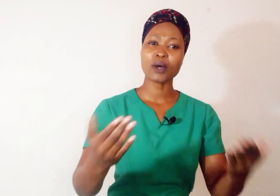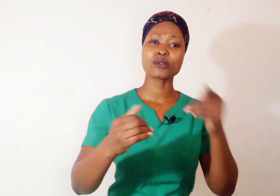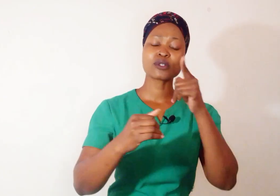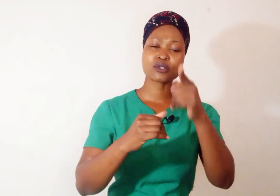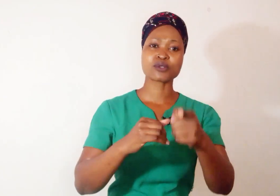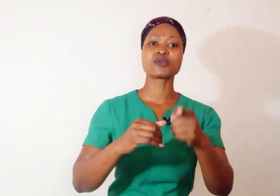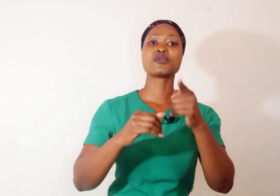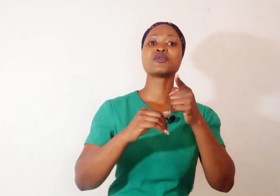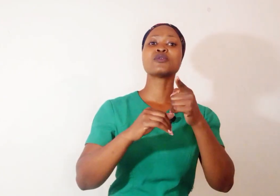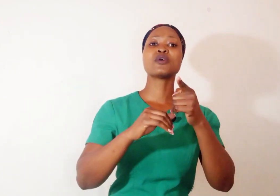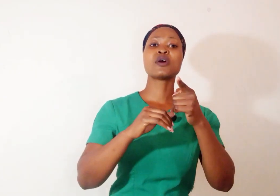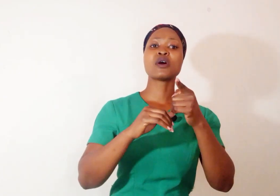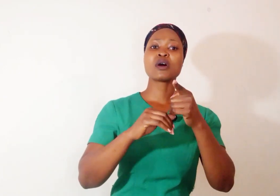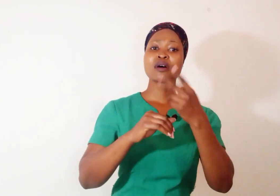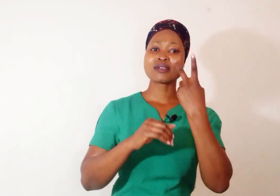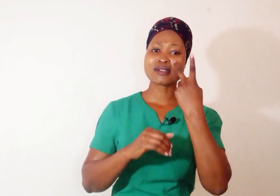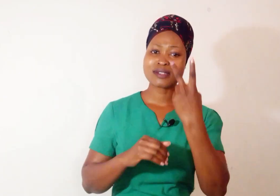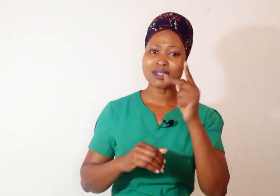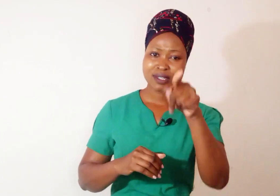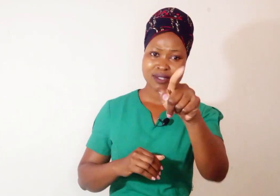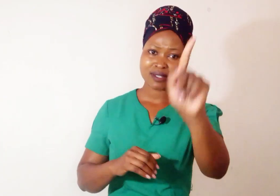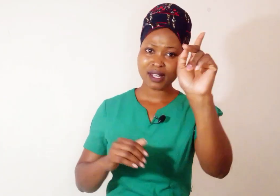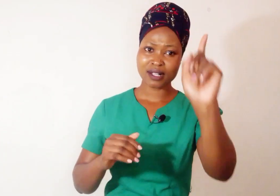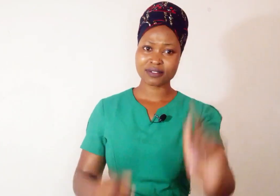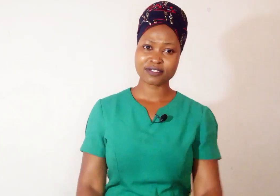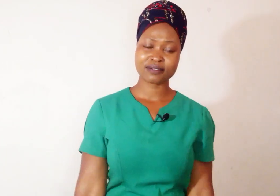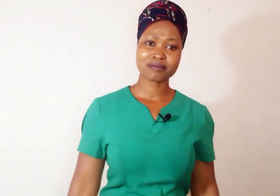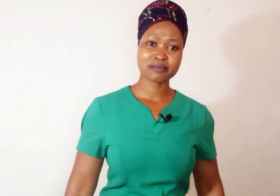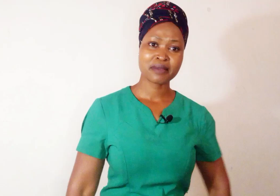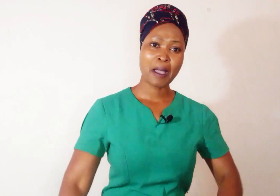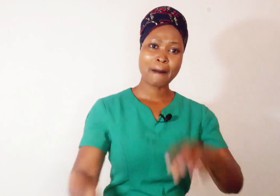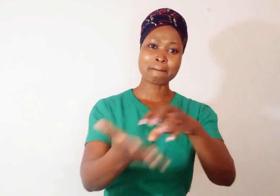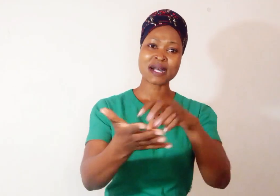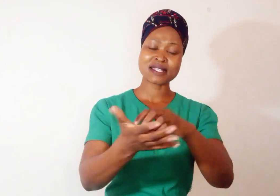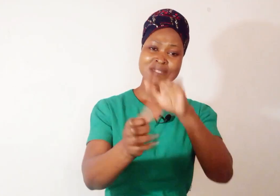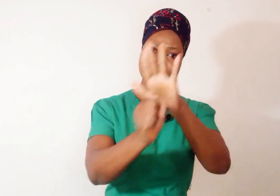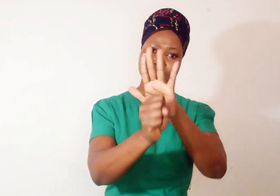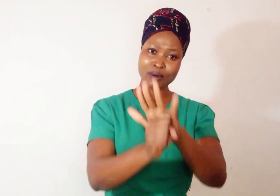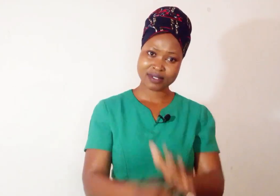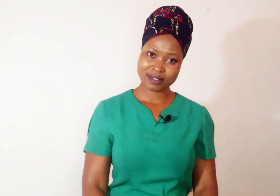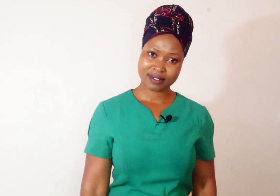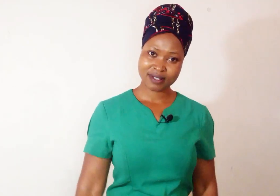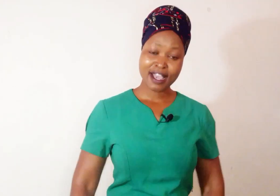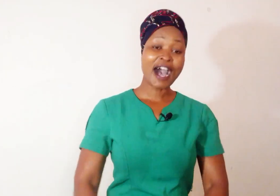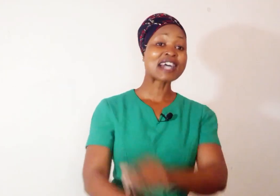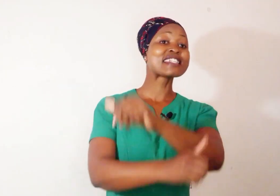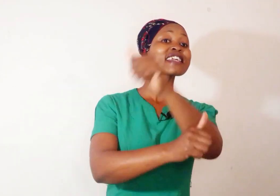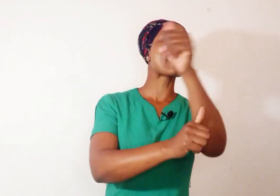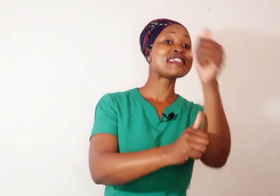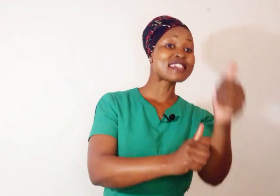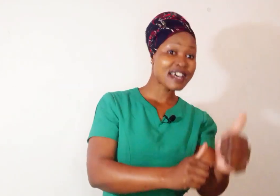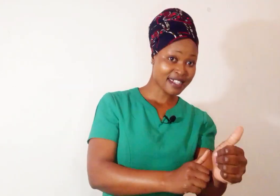How do you see yourself? Matters a lot. And it's another